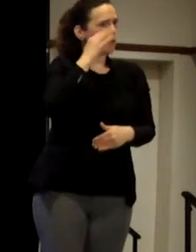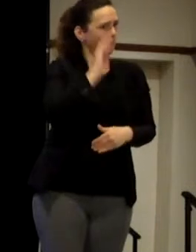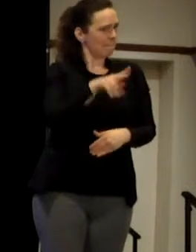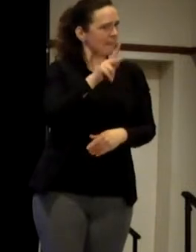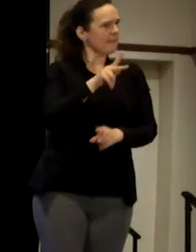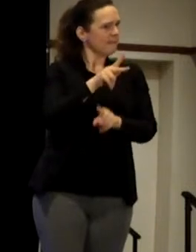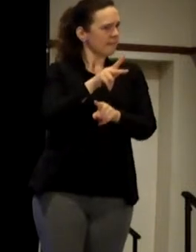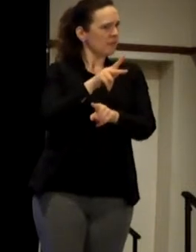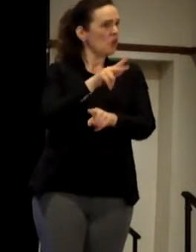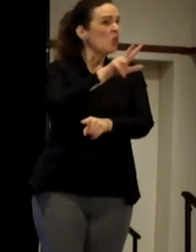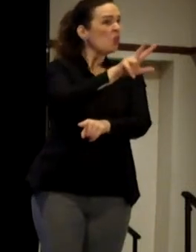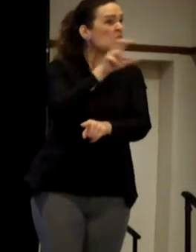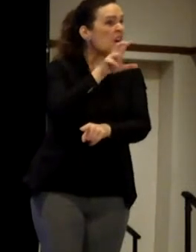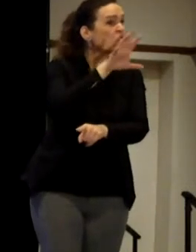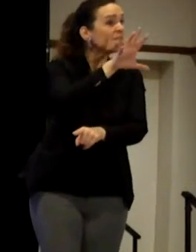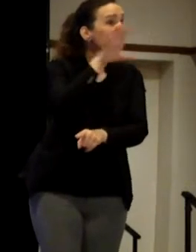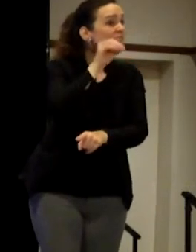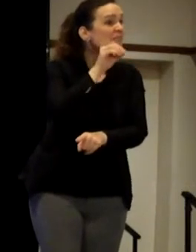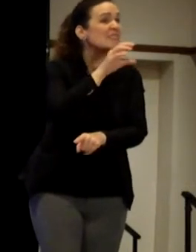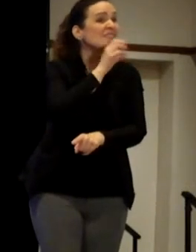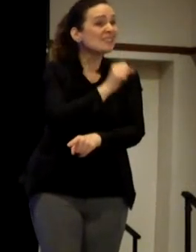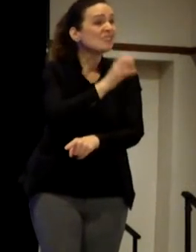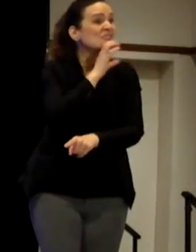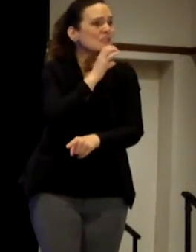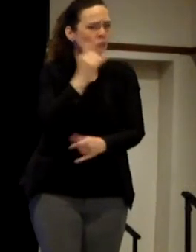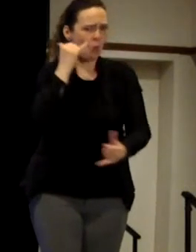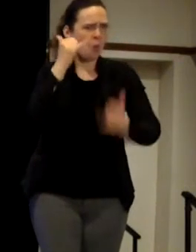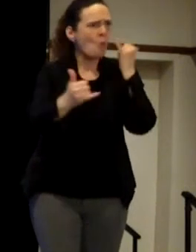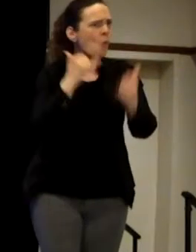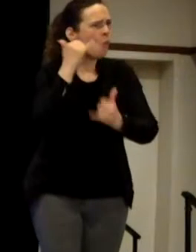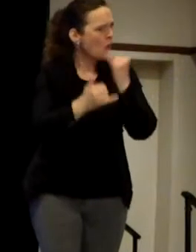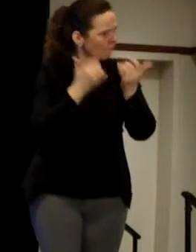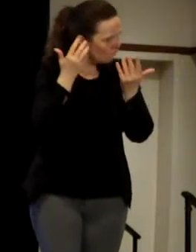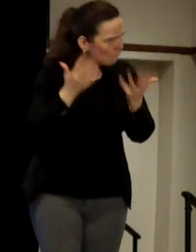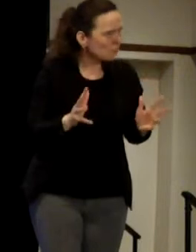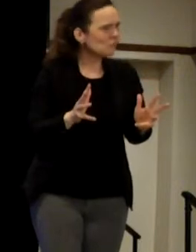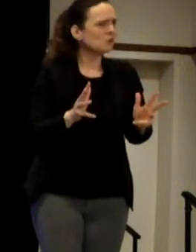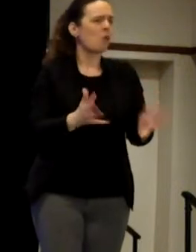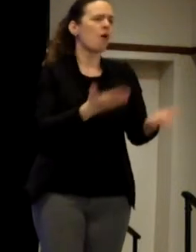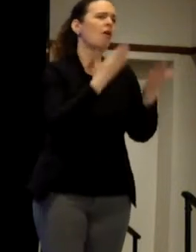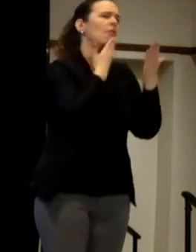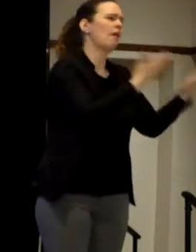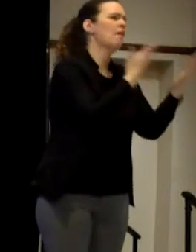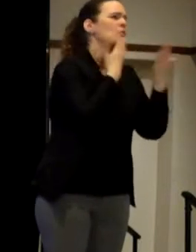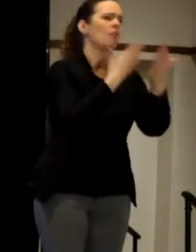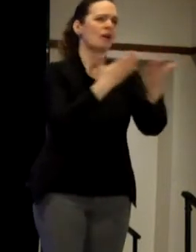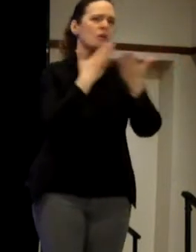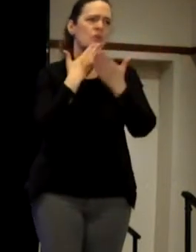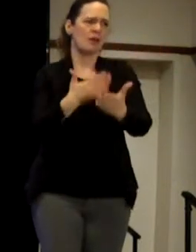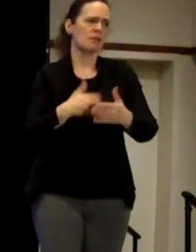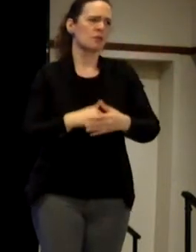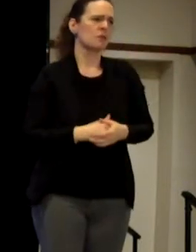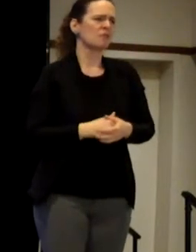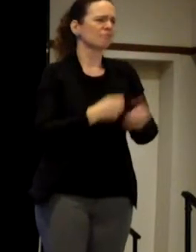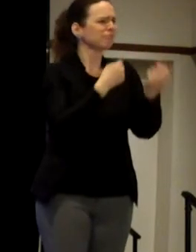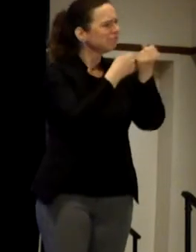now work with Essentia Health to get vaccinated. Thank you to everybody who called in on behalf of a loved one or a